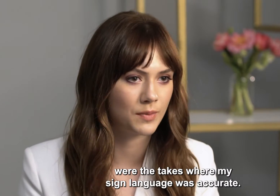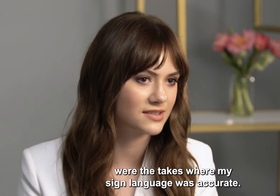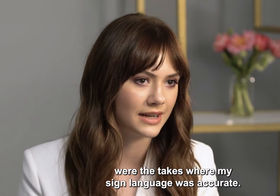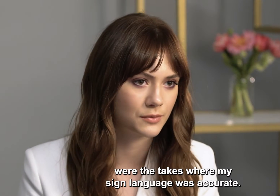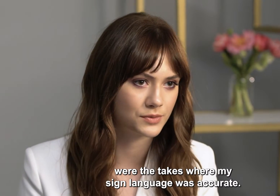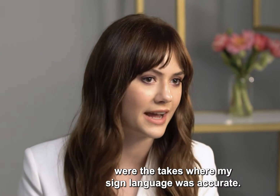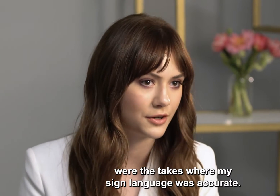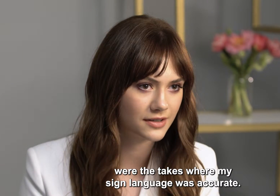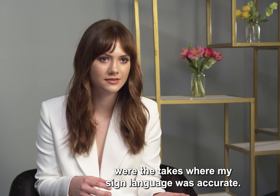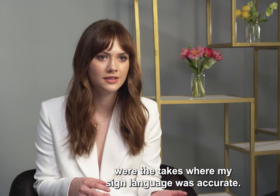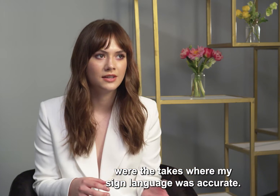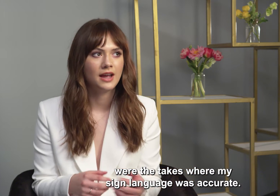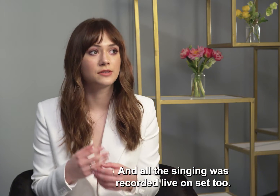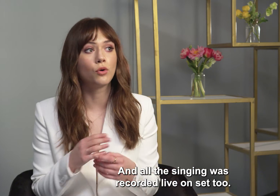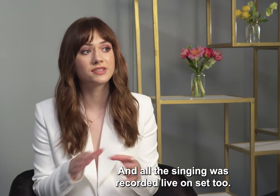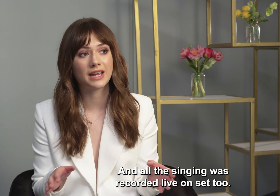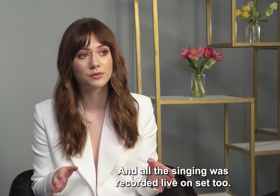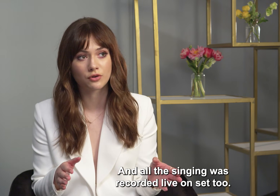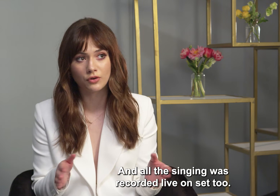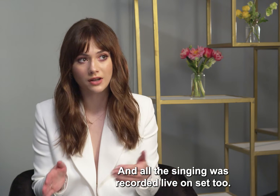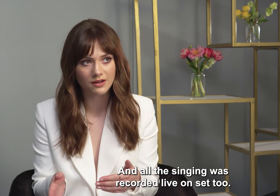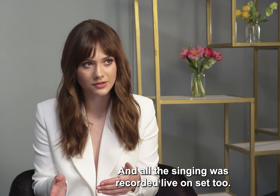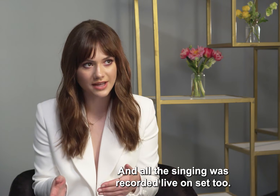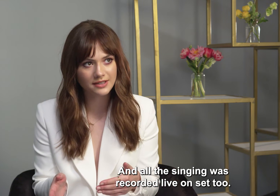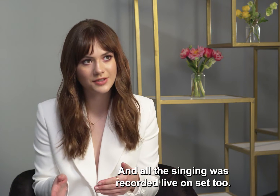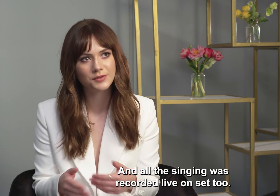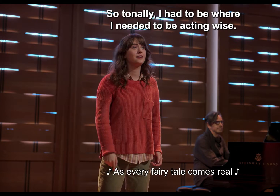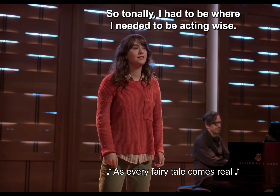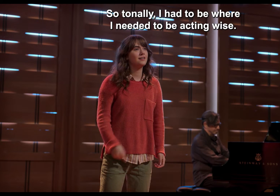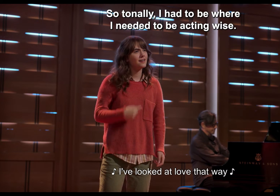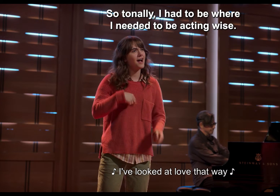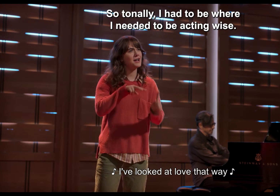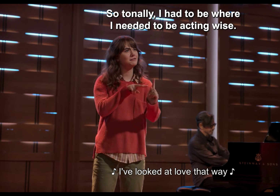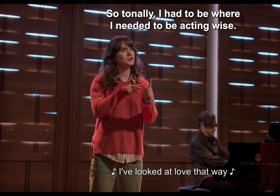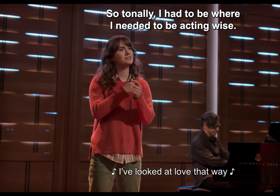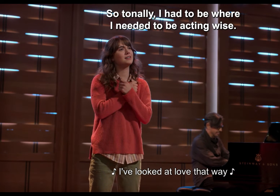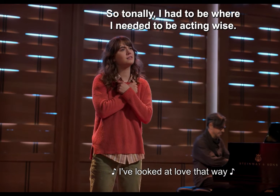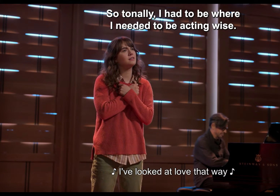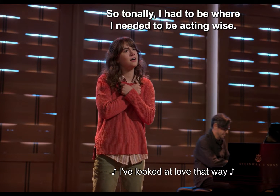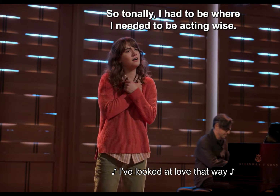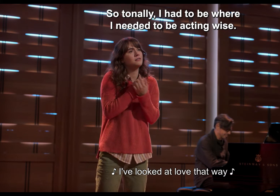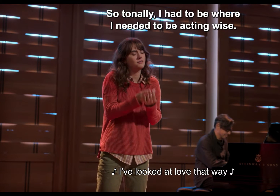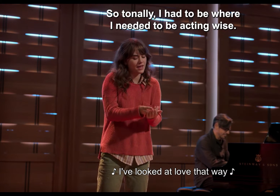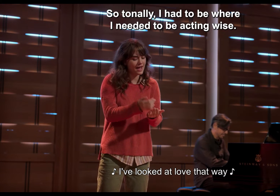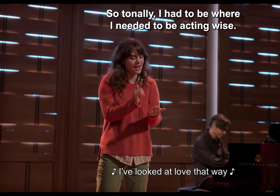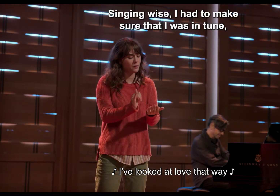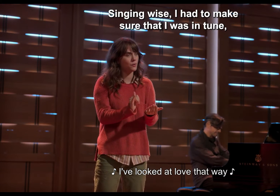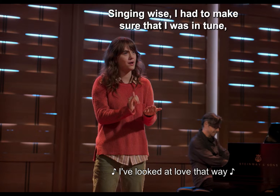where my sign language was accurate. And all the singing was recorded live on set, too. So tonally, I had to be where I needed to be acting-wise. Singing